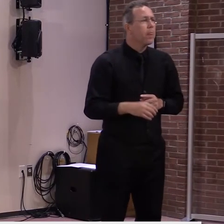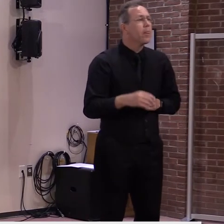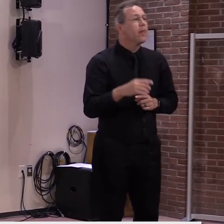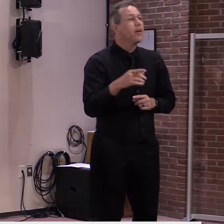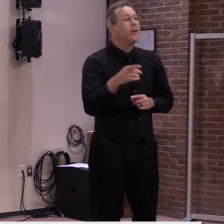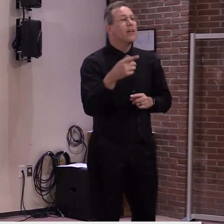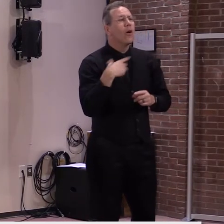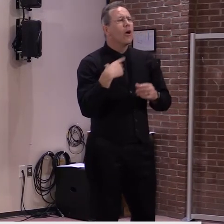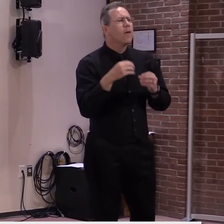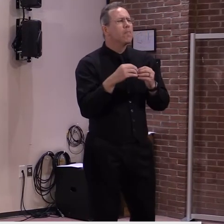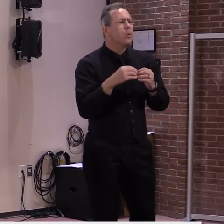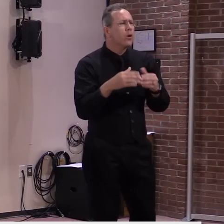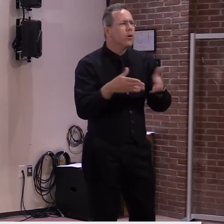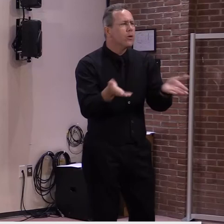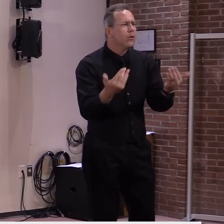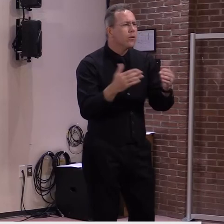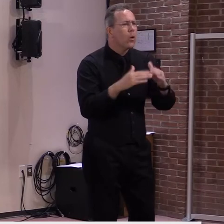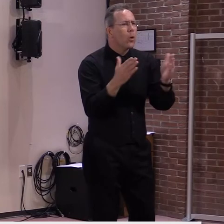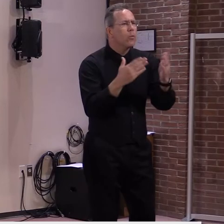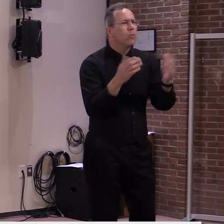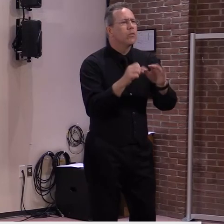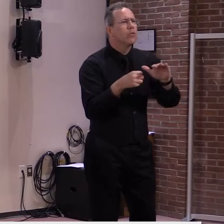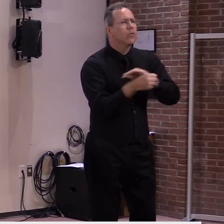shelter capacity. Also,